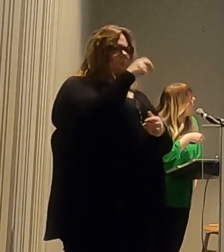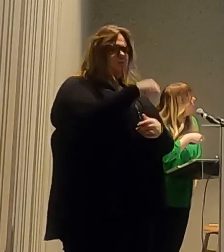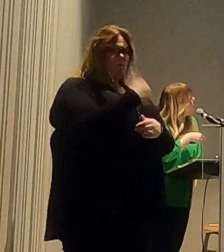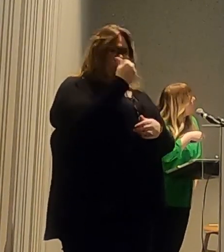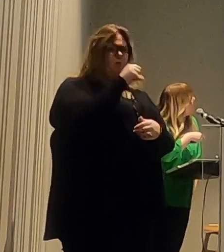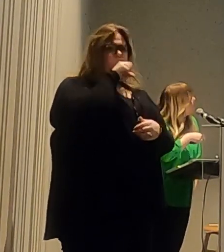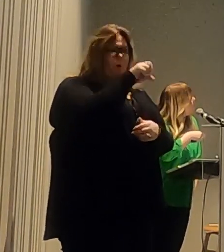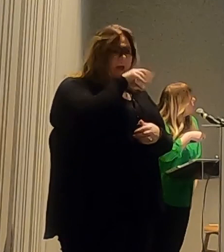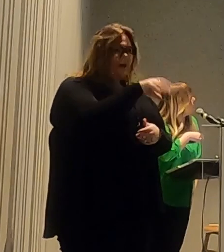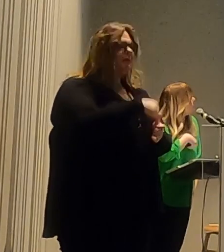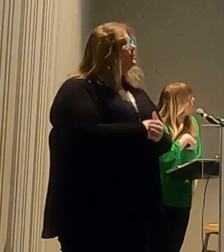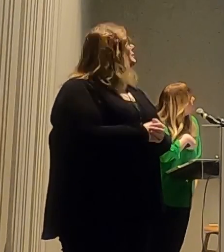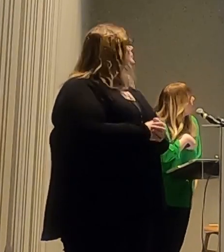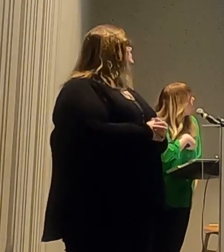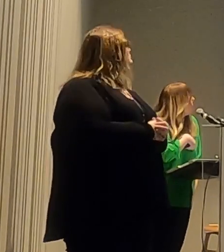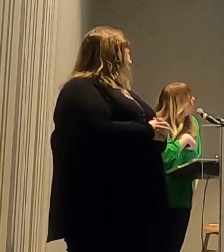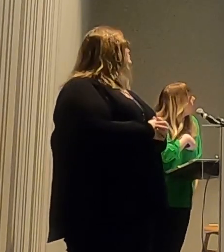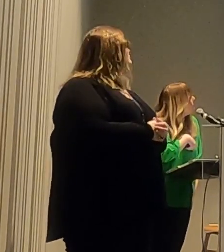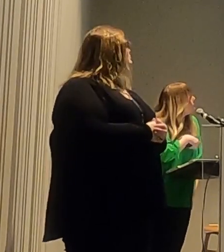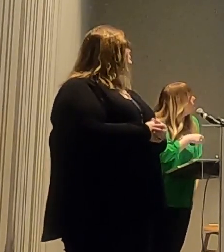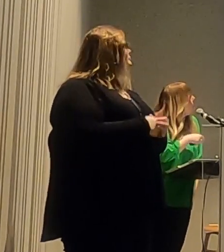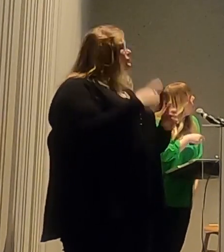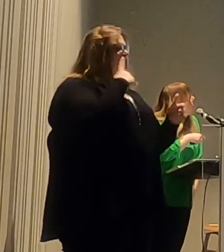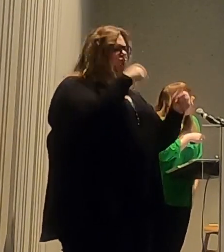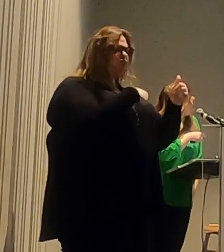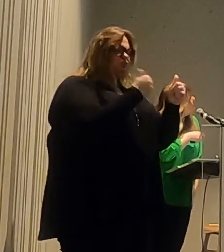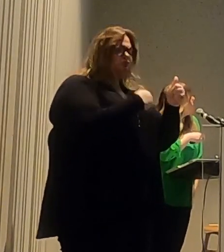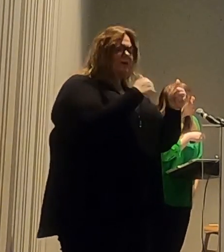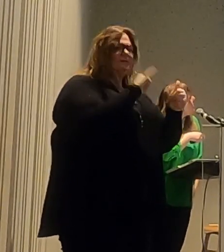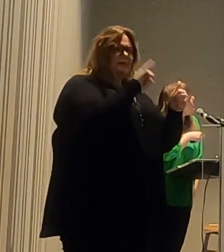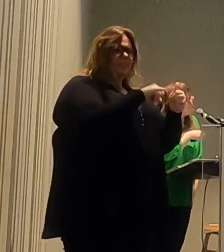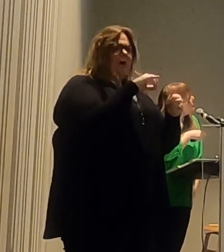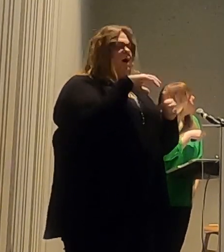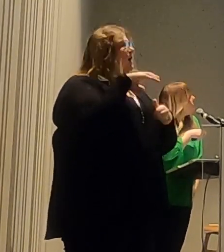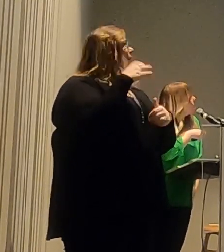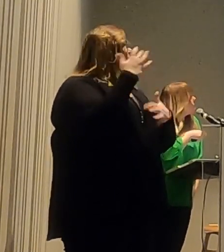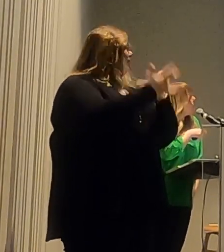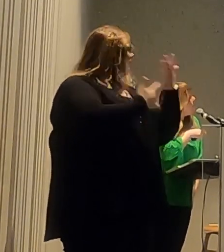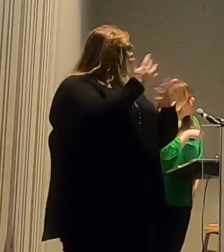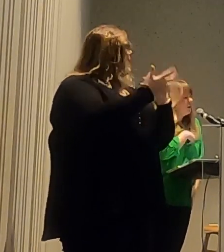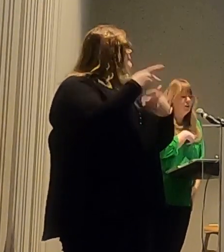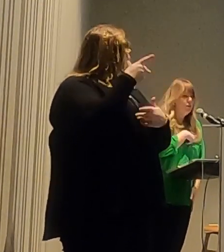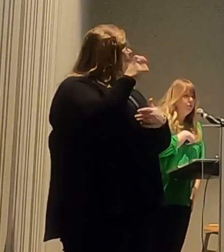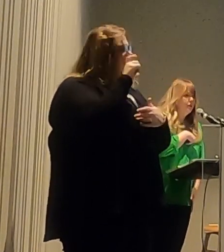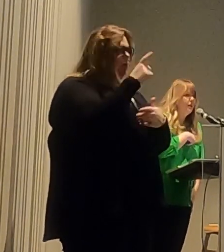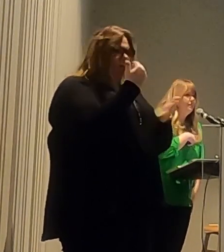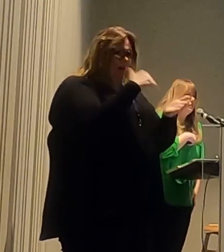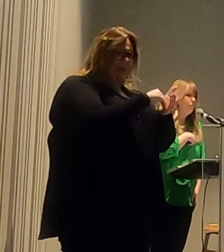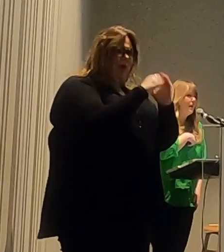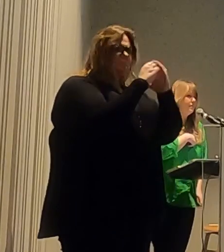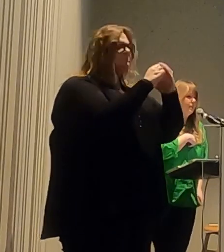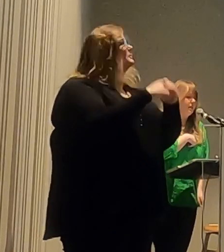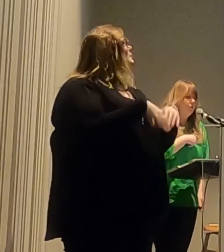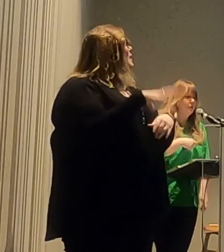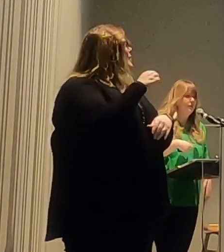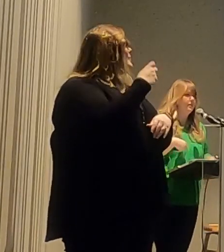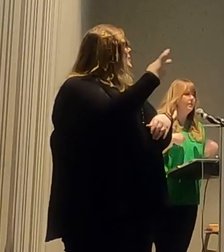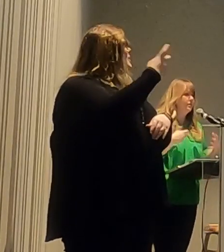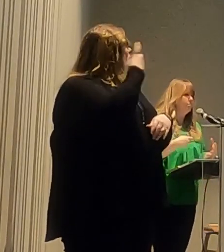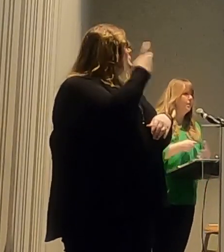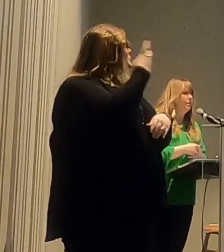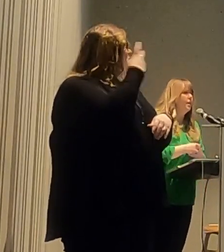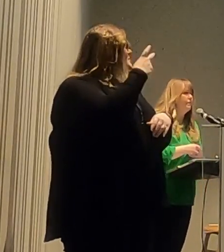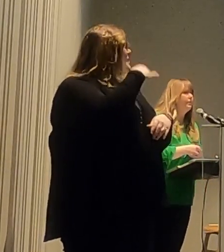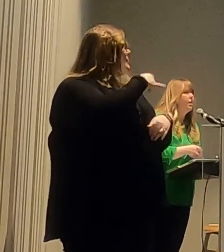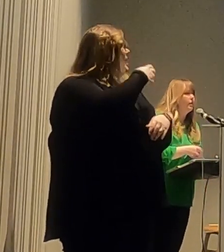dragon. We have him chasing the flaming pearls. We have a bat, and then we also have the inclusion of the swastika, which is